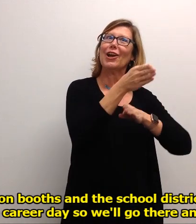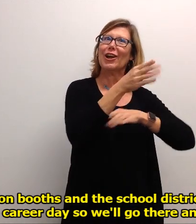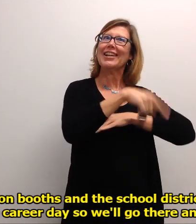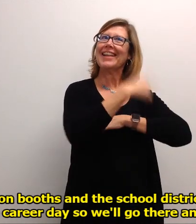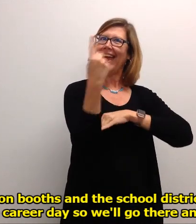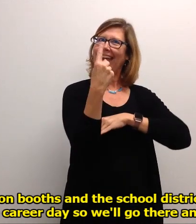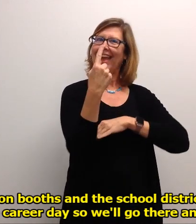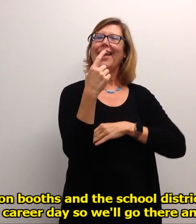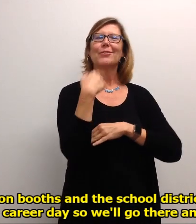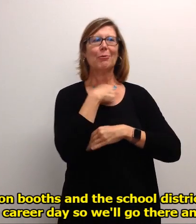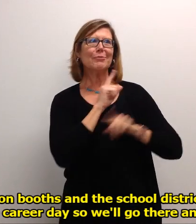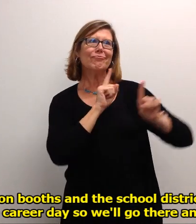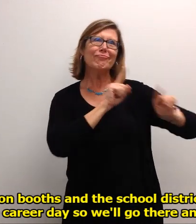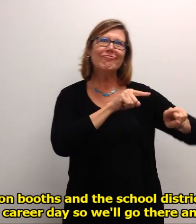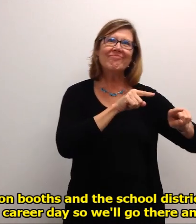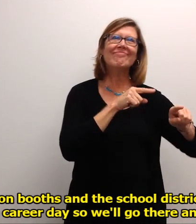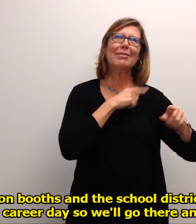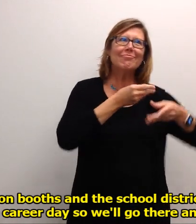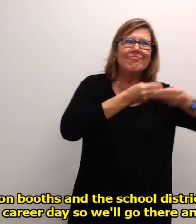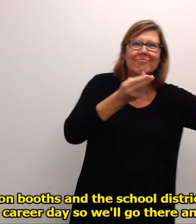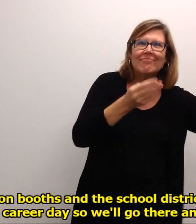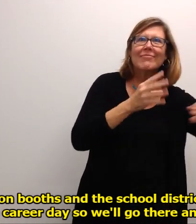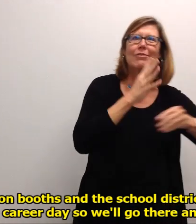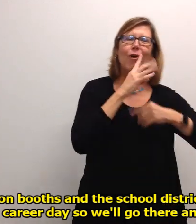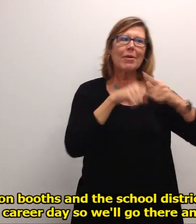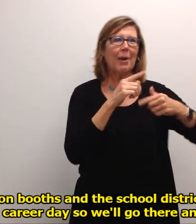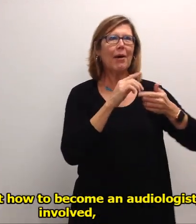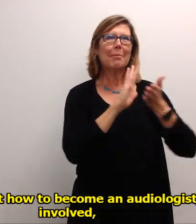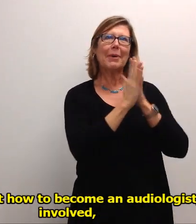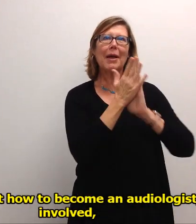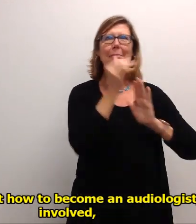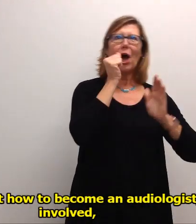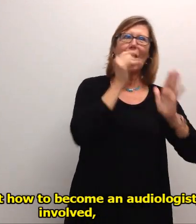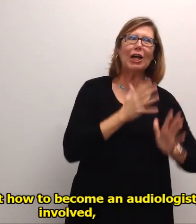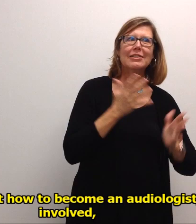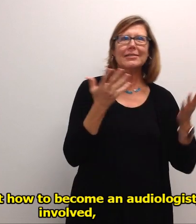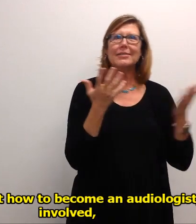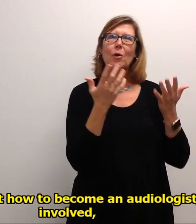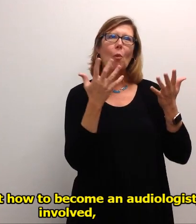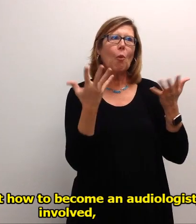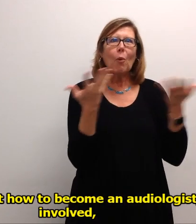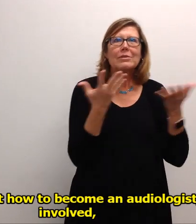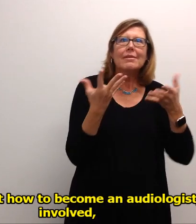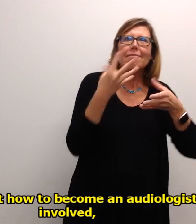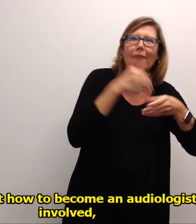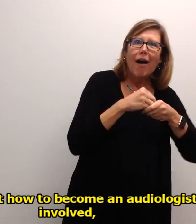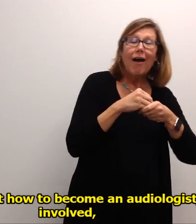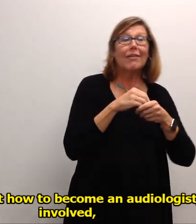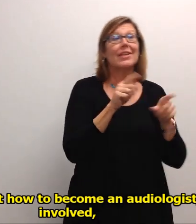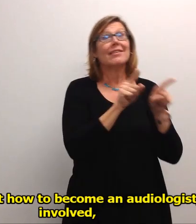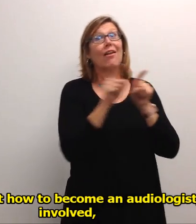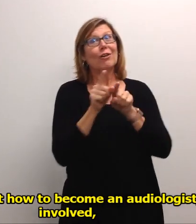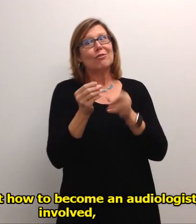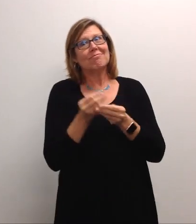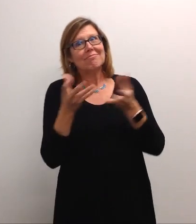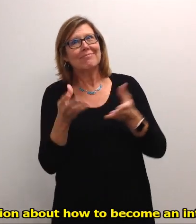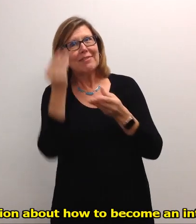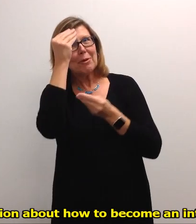tend to have career day, so we'll go there and give out information about how to become an audiologist, what's involved, as well